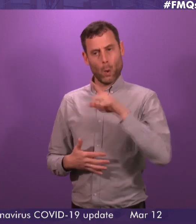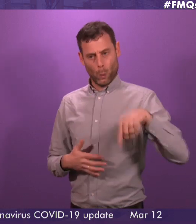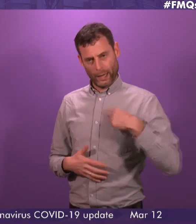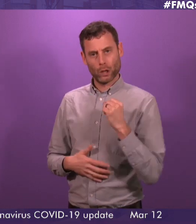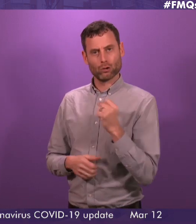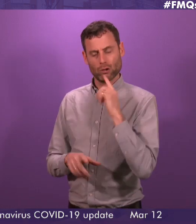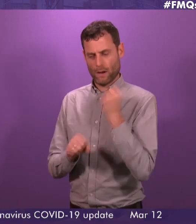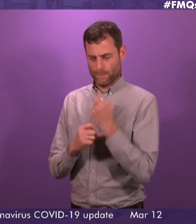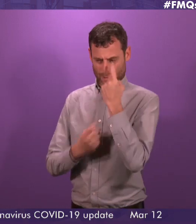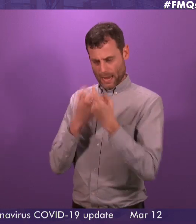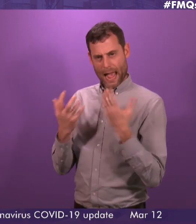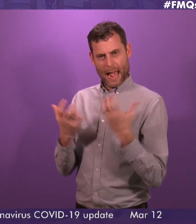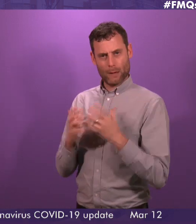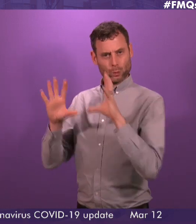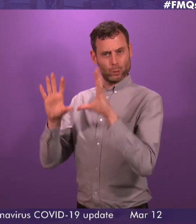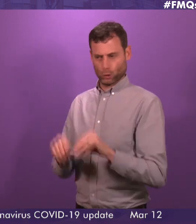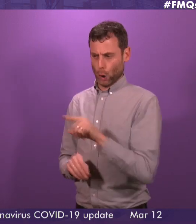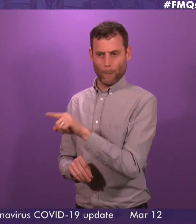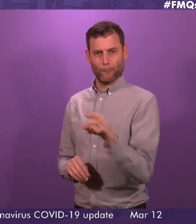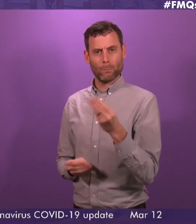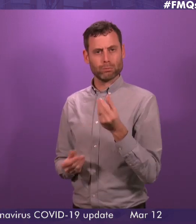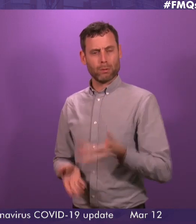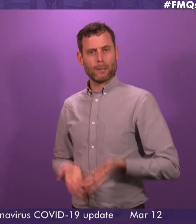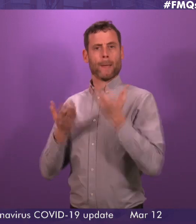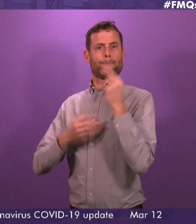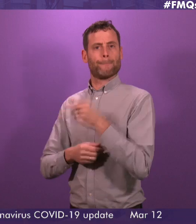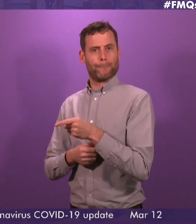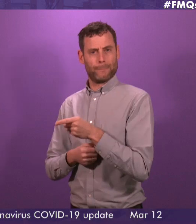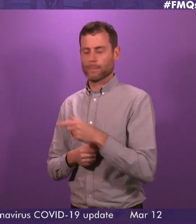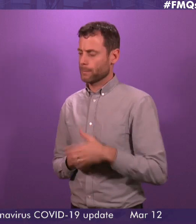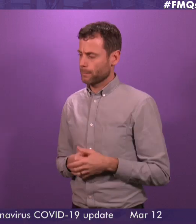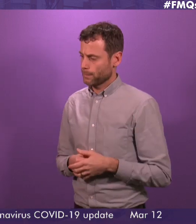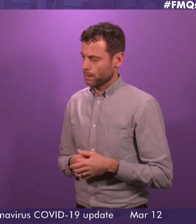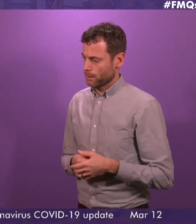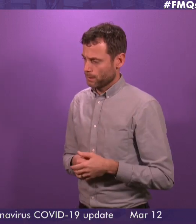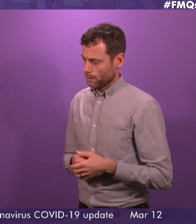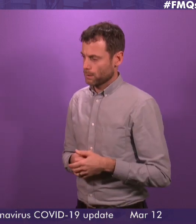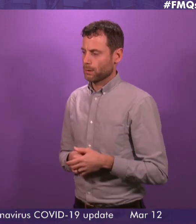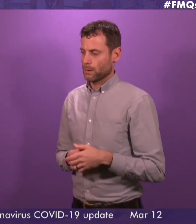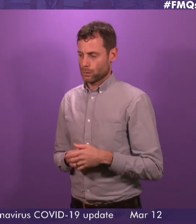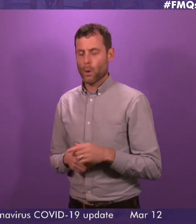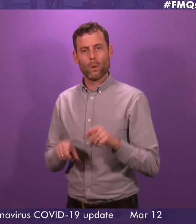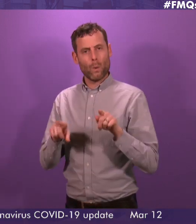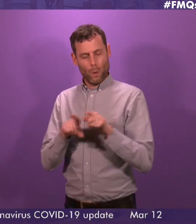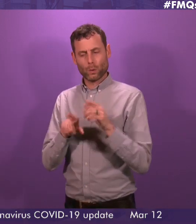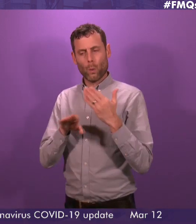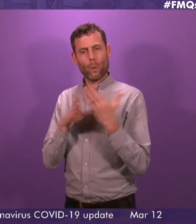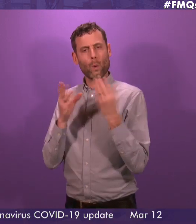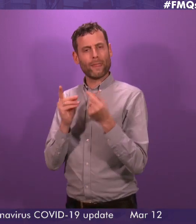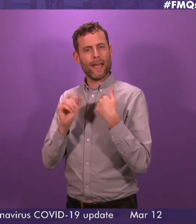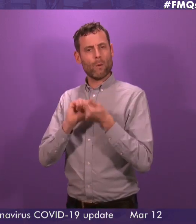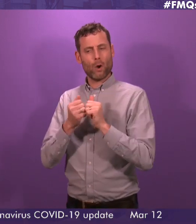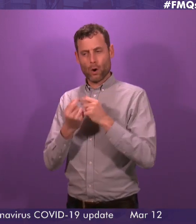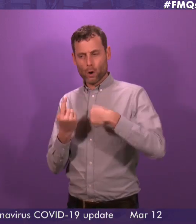Scottish Government to try to stop that happening, but also in partnership with our colleagues